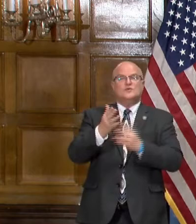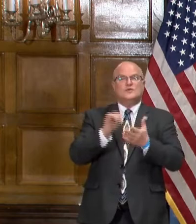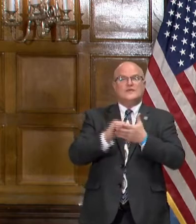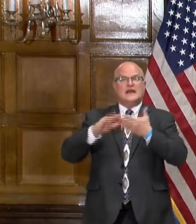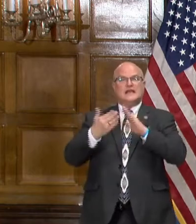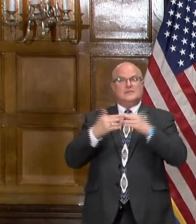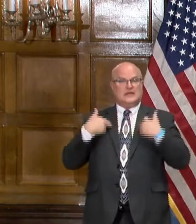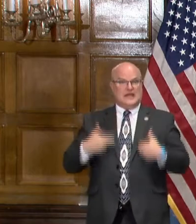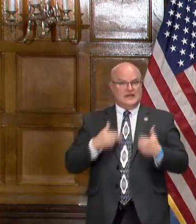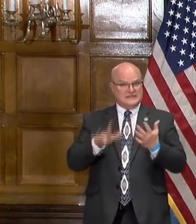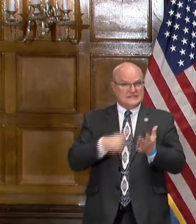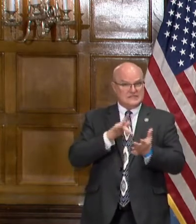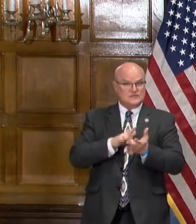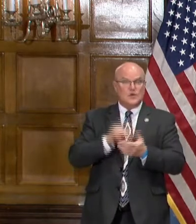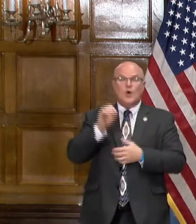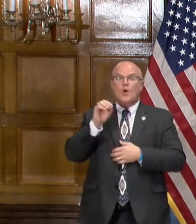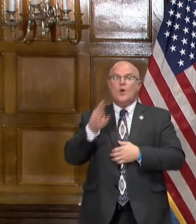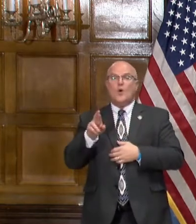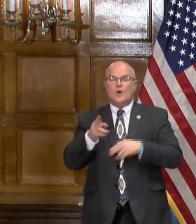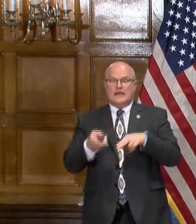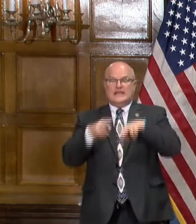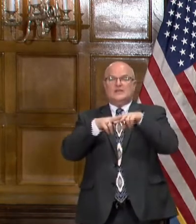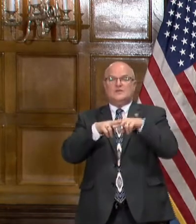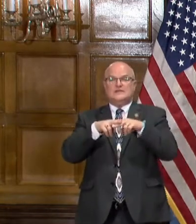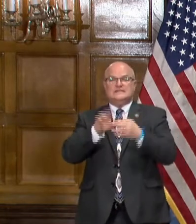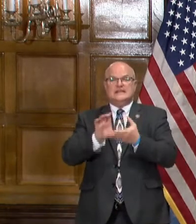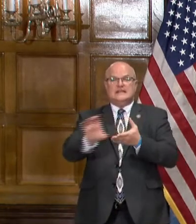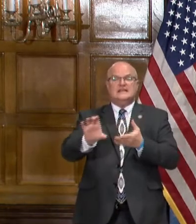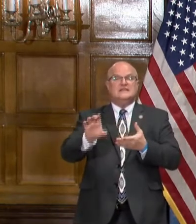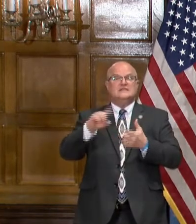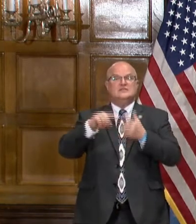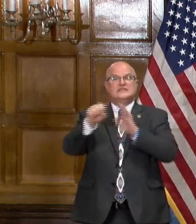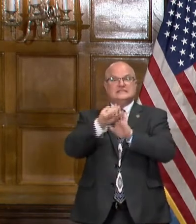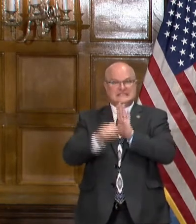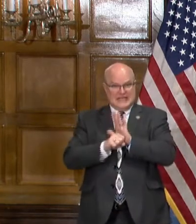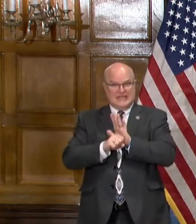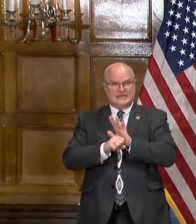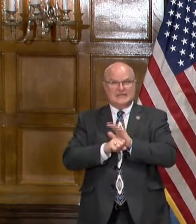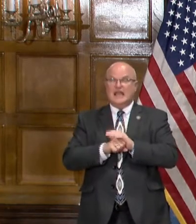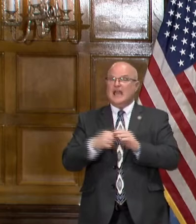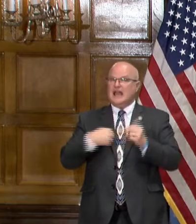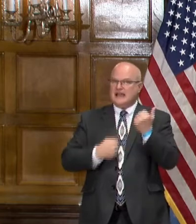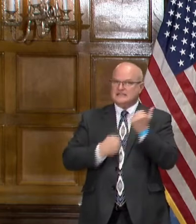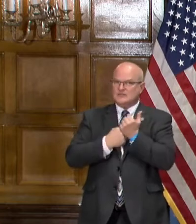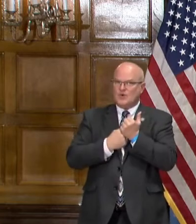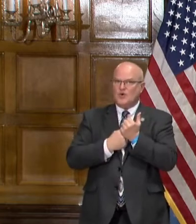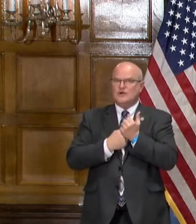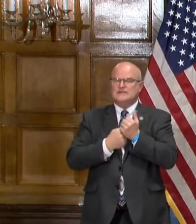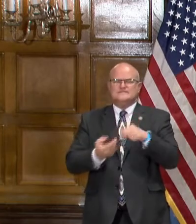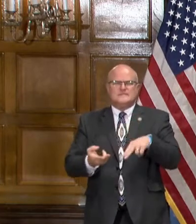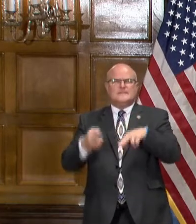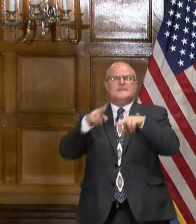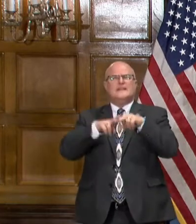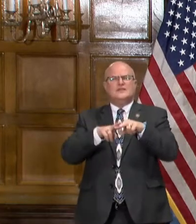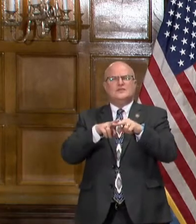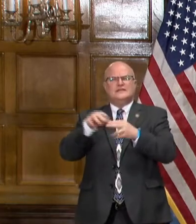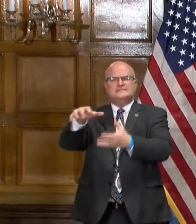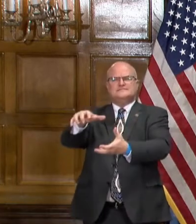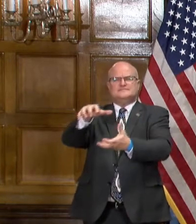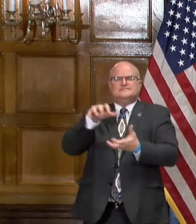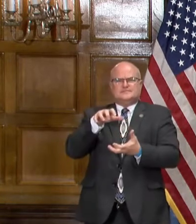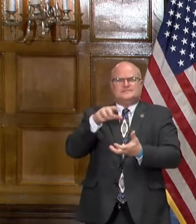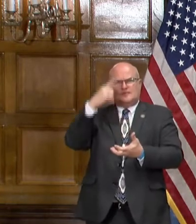community health centers, or they can increase the allocation to the state. And I advocated for just increase the allocation